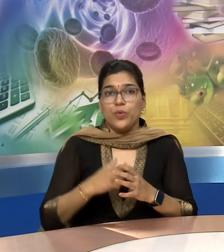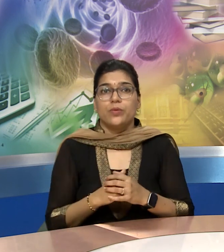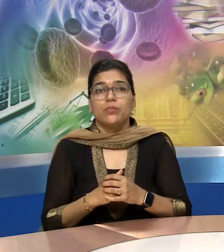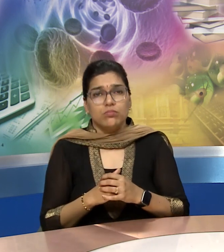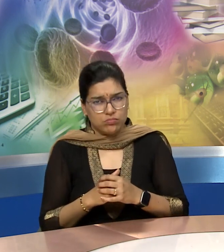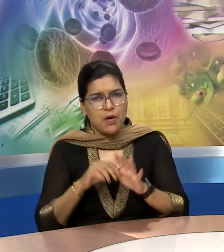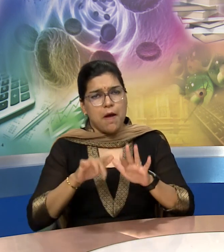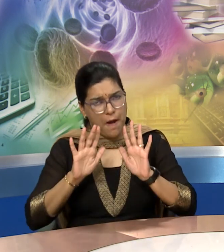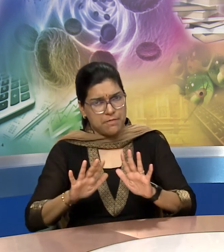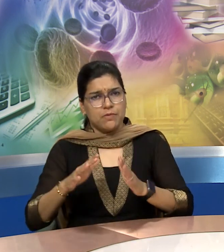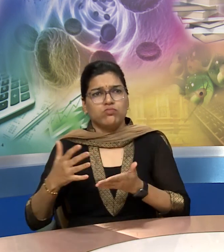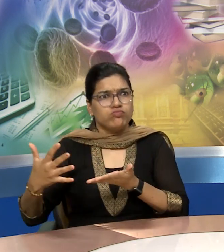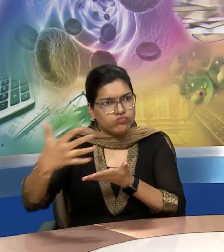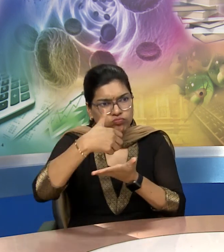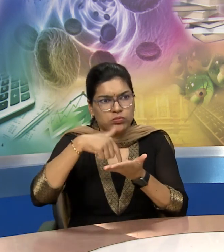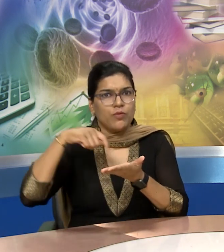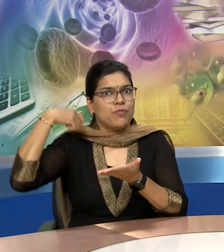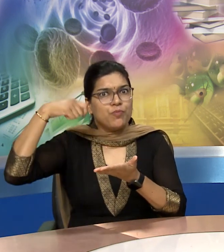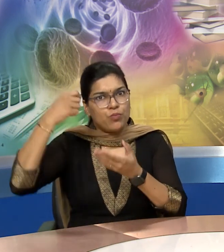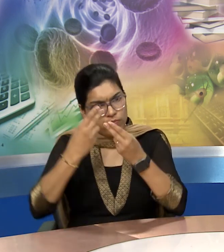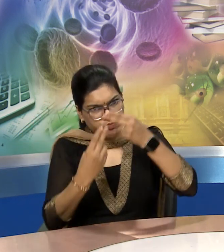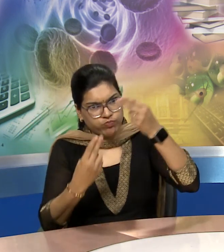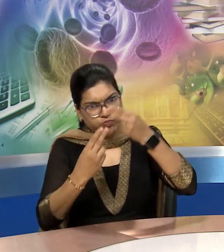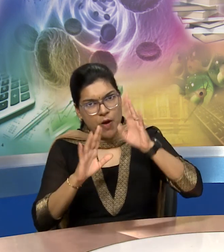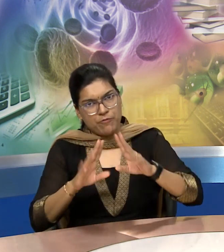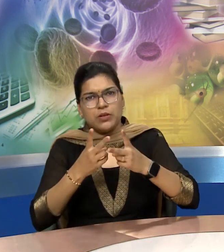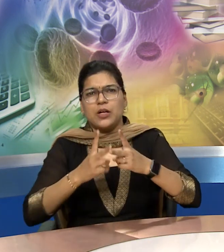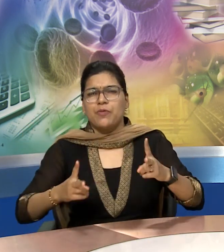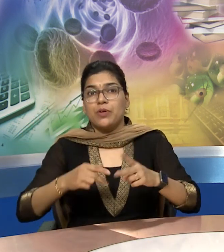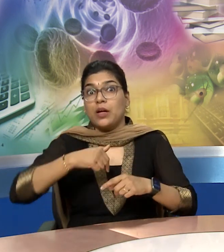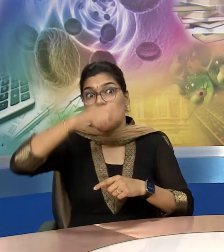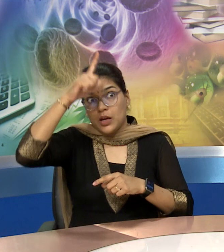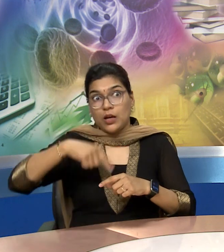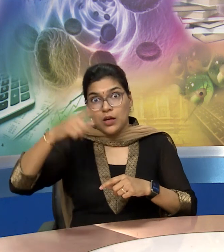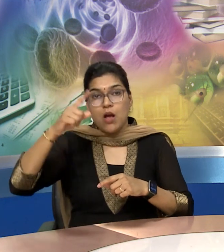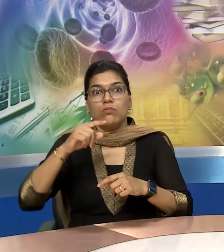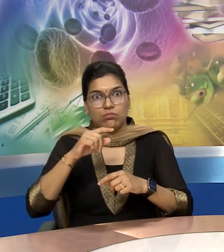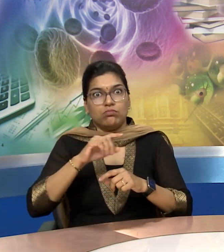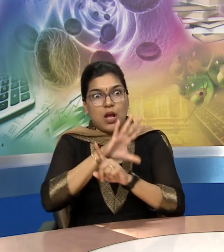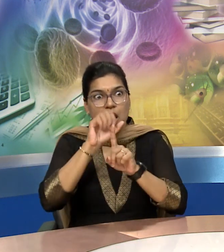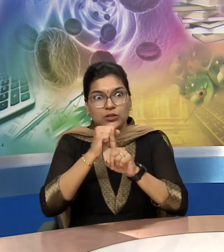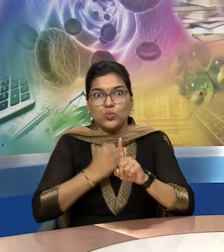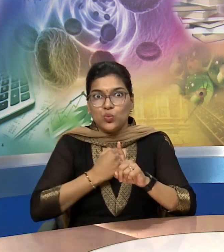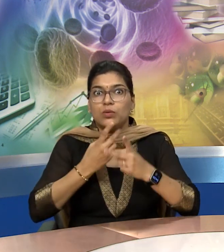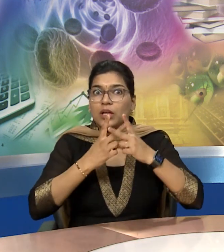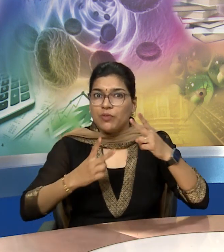The fourth point which we discussed was that library is a collection of films,